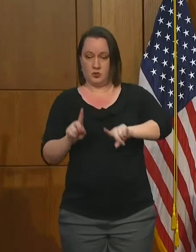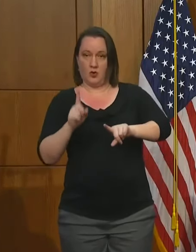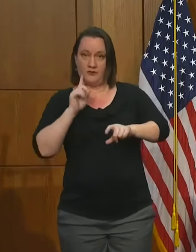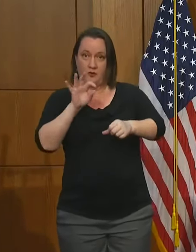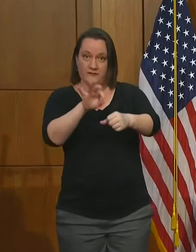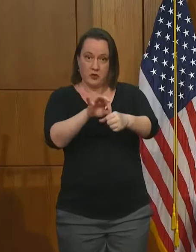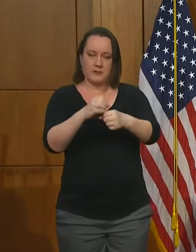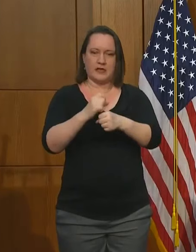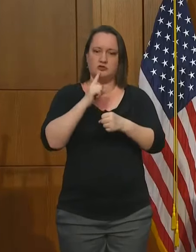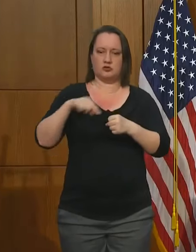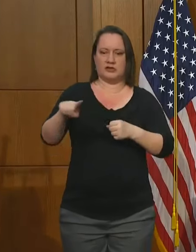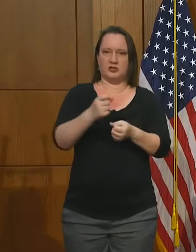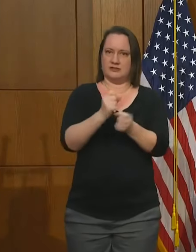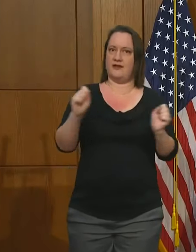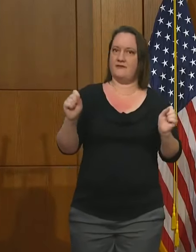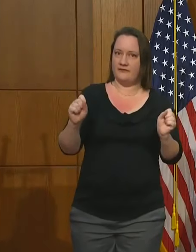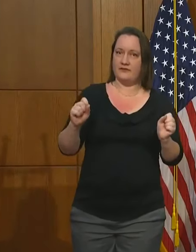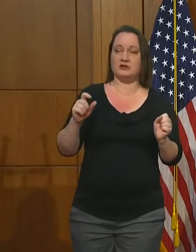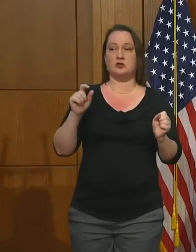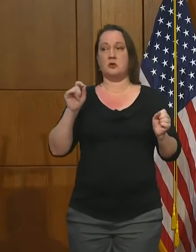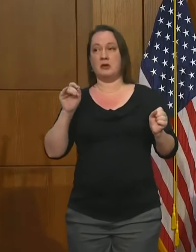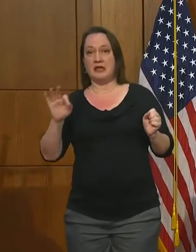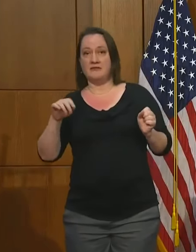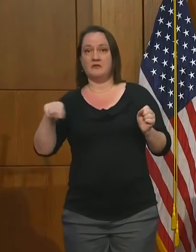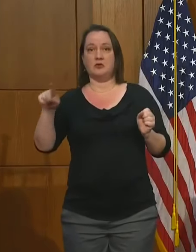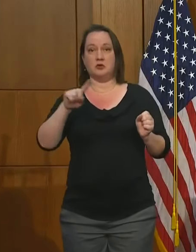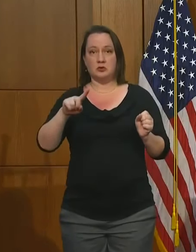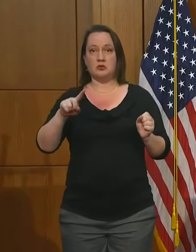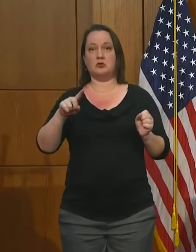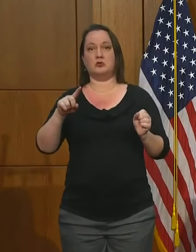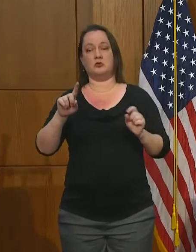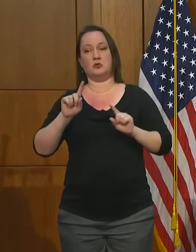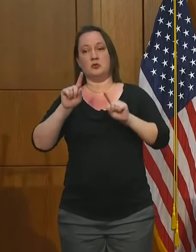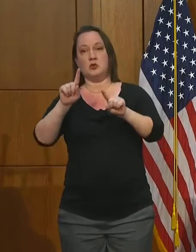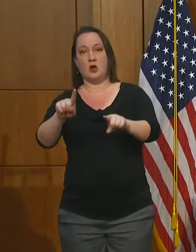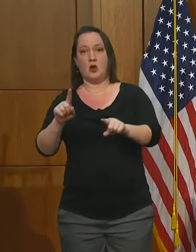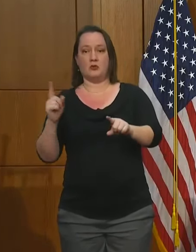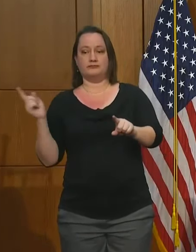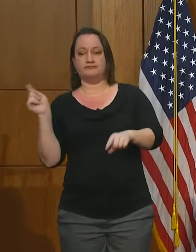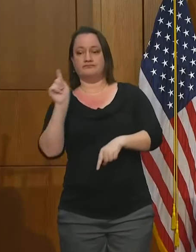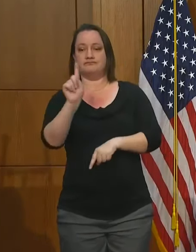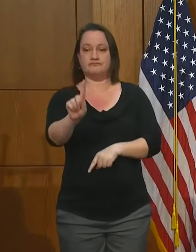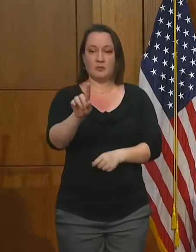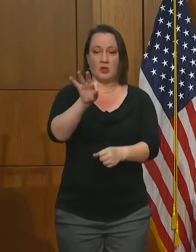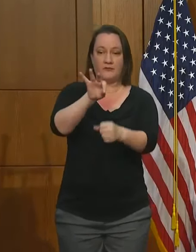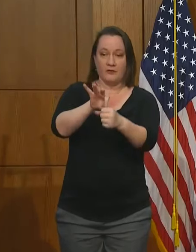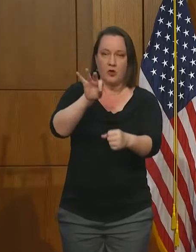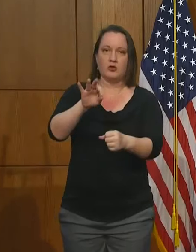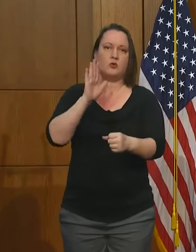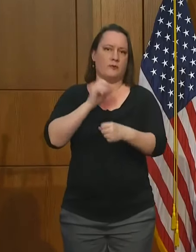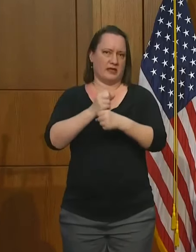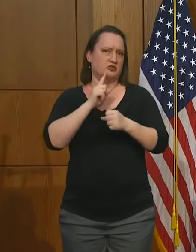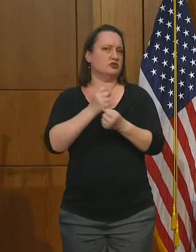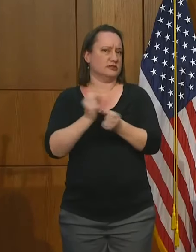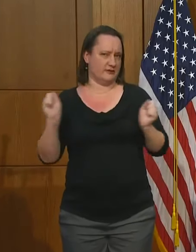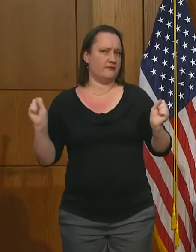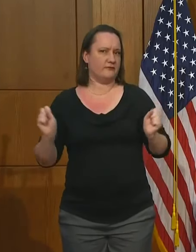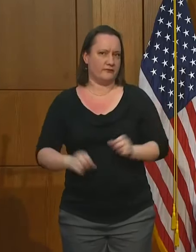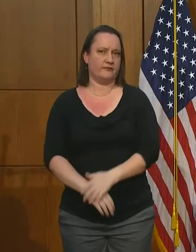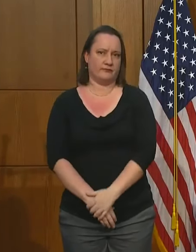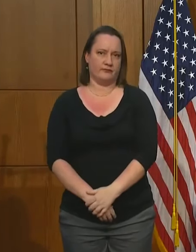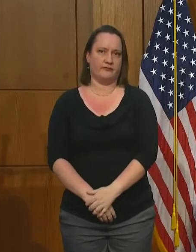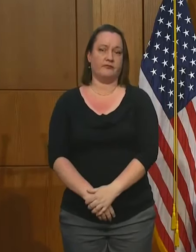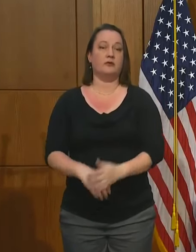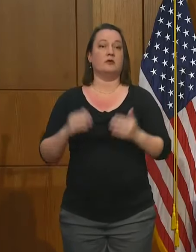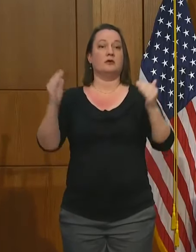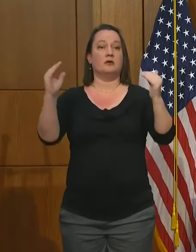safe as possible for those who do go out to vote in person. Now we'll hear an update from Dr. Oliver, and then